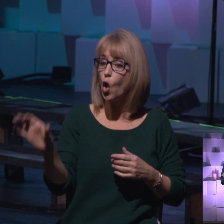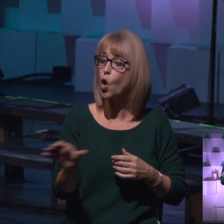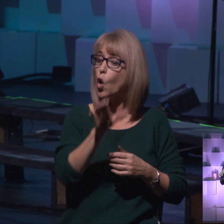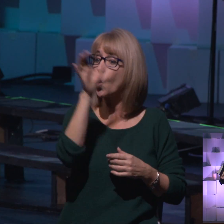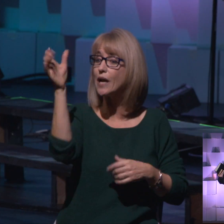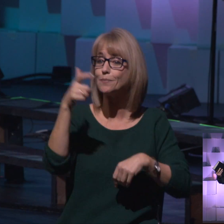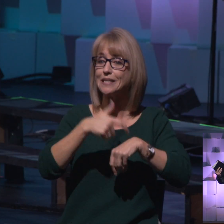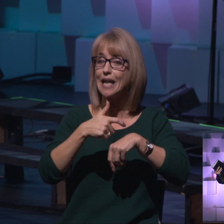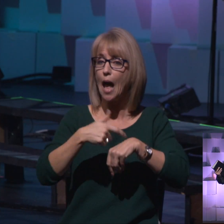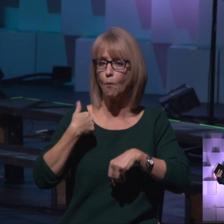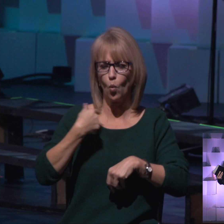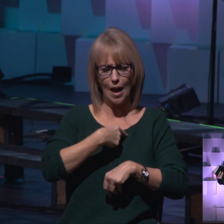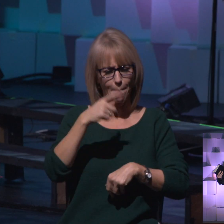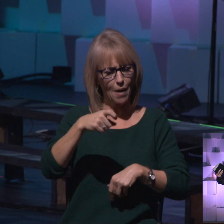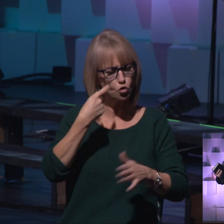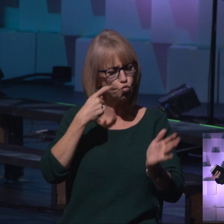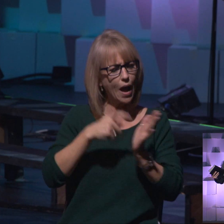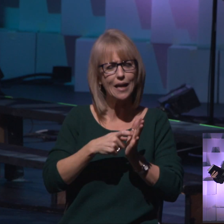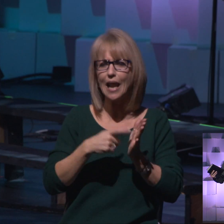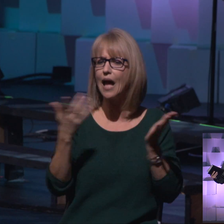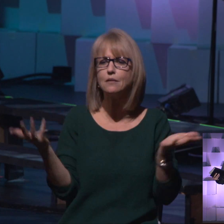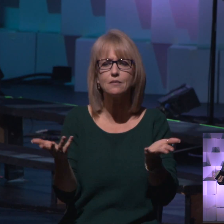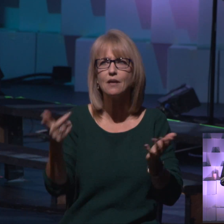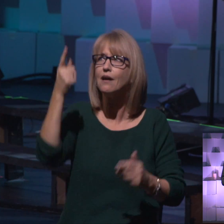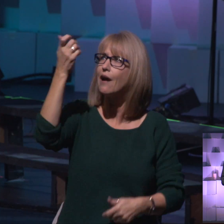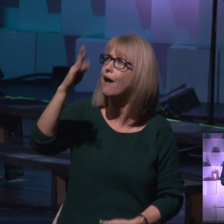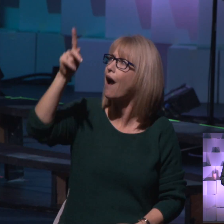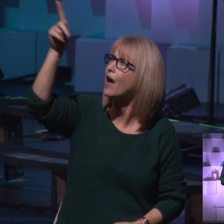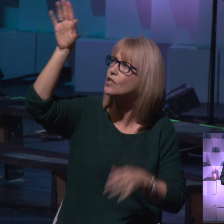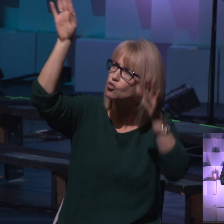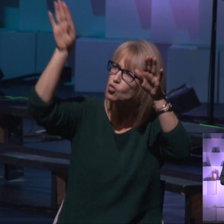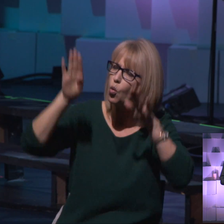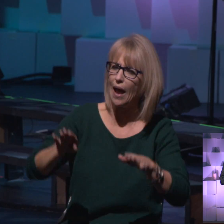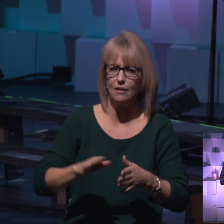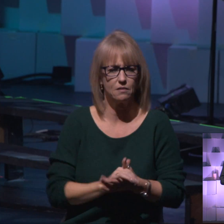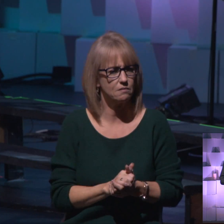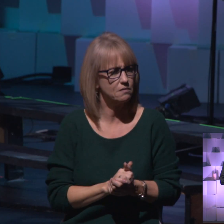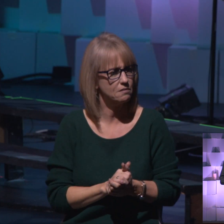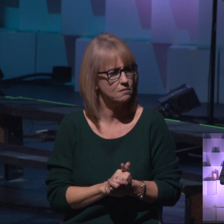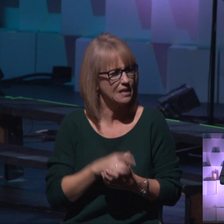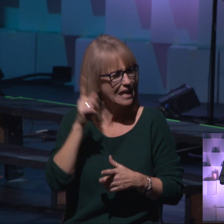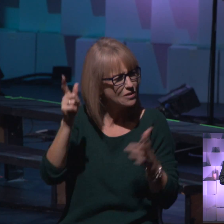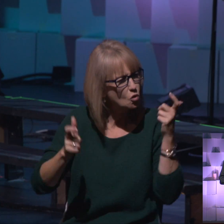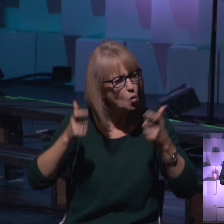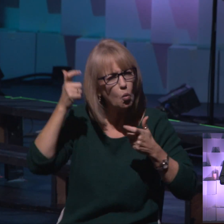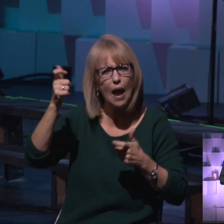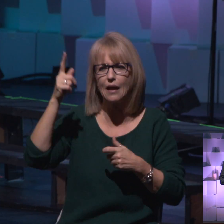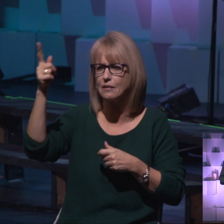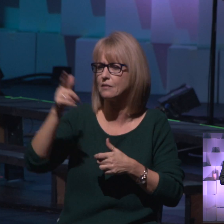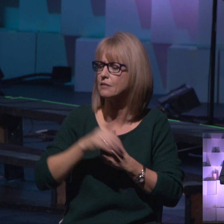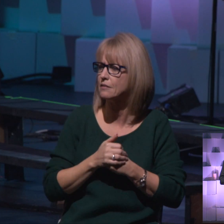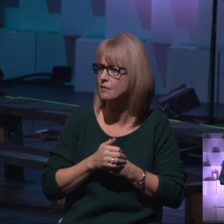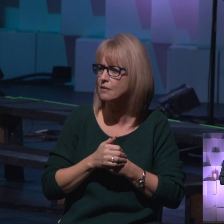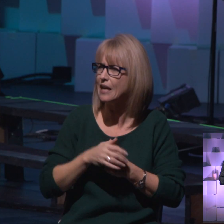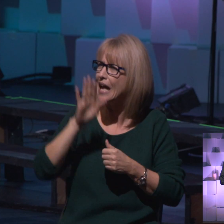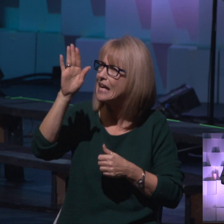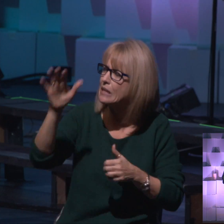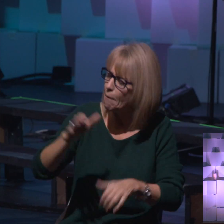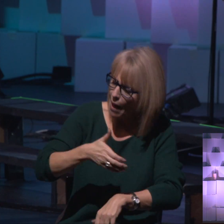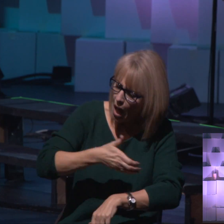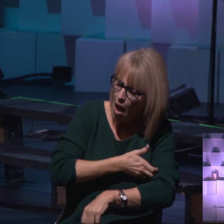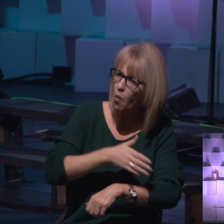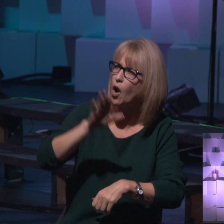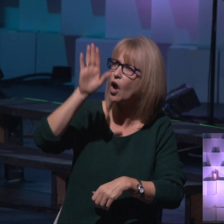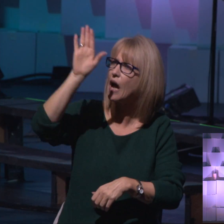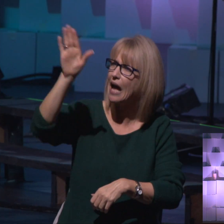greatness. We just recognize God and who he is. In his power and his strength and what he has